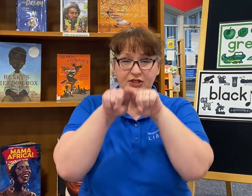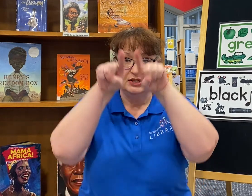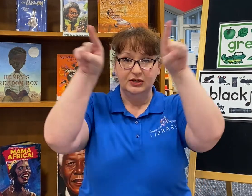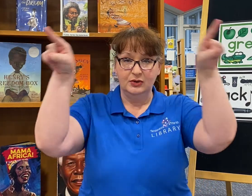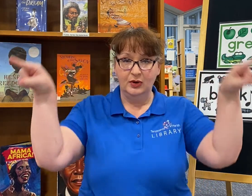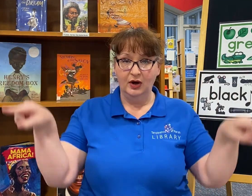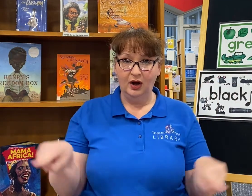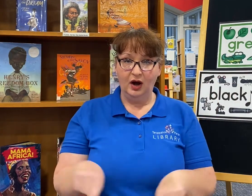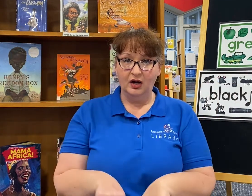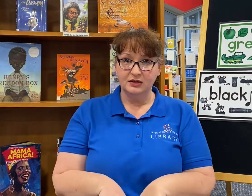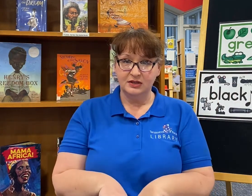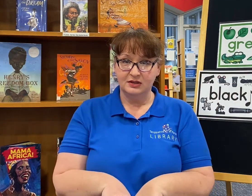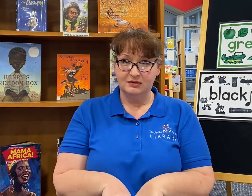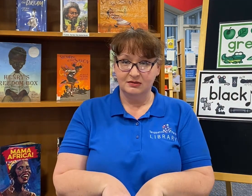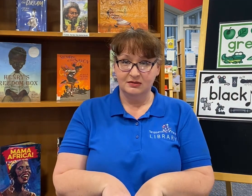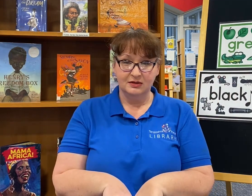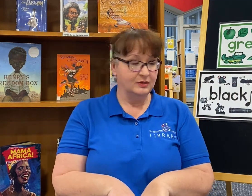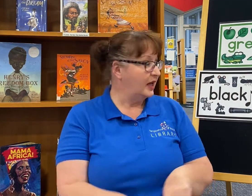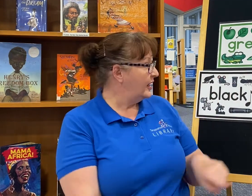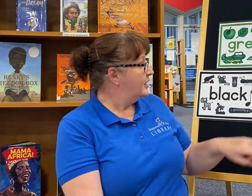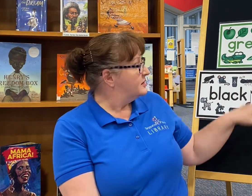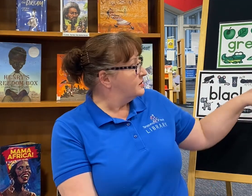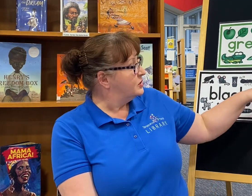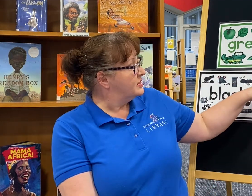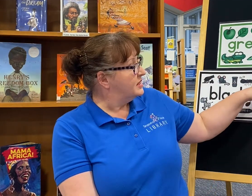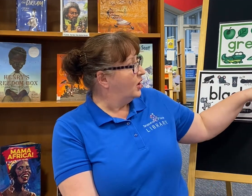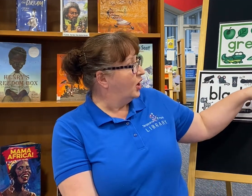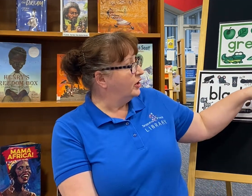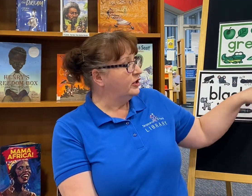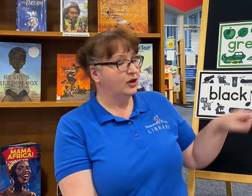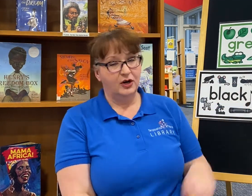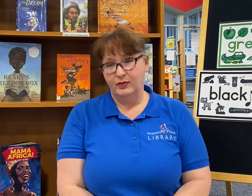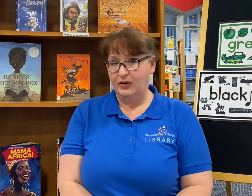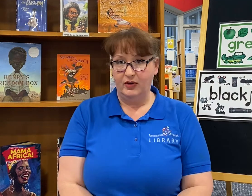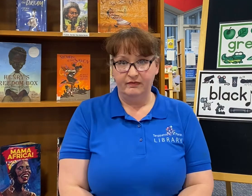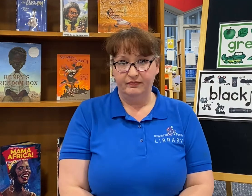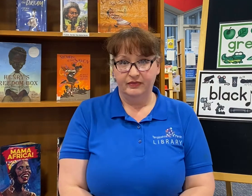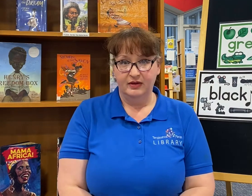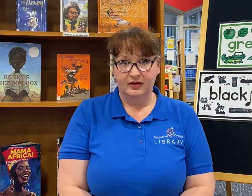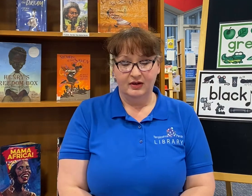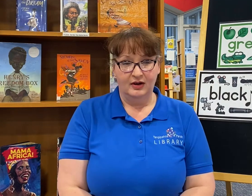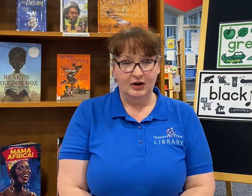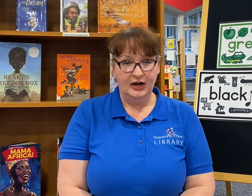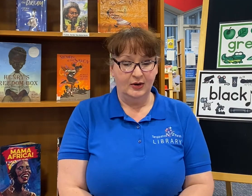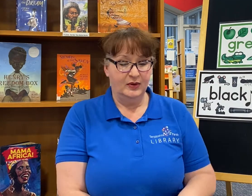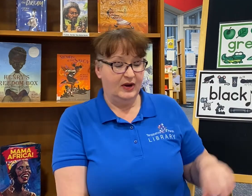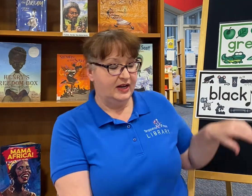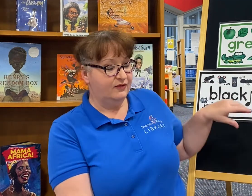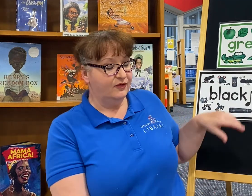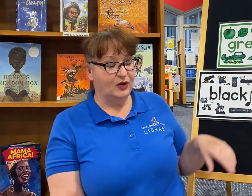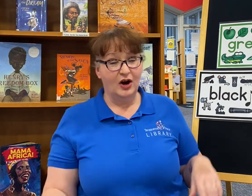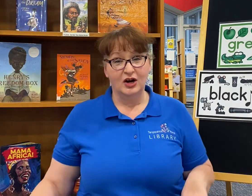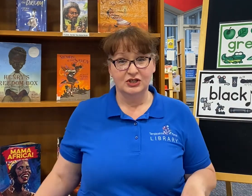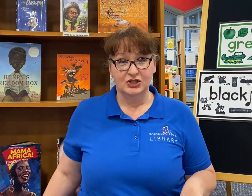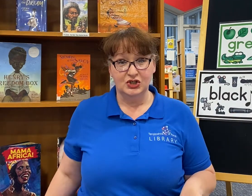do heart. Okay? So you can see a heart here on our red one. All right. Are we ready for our